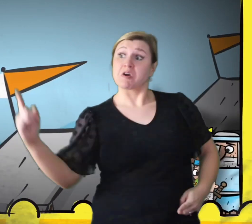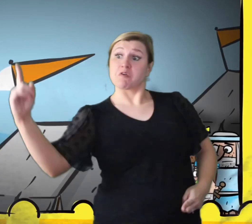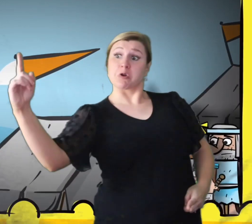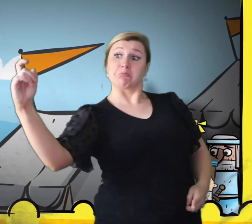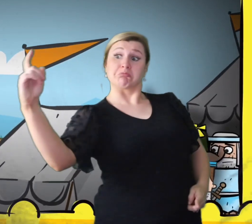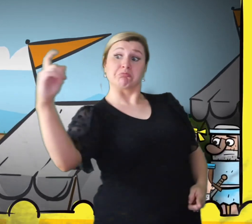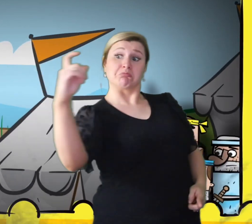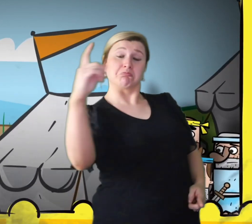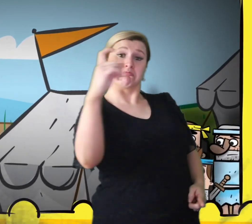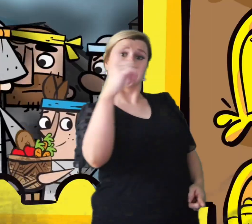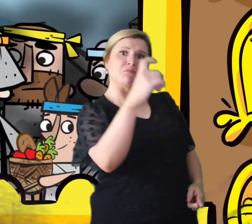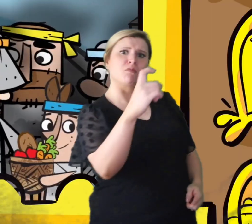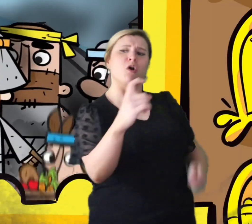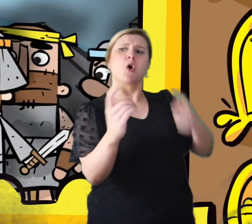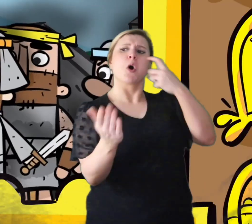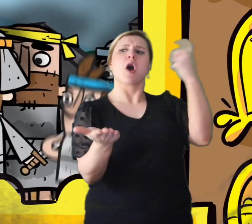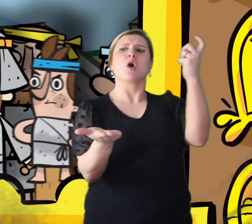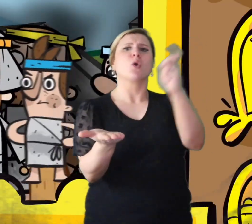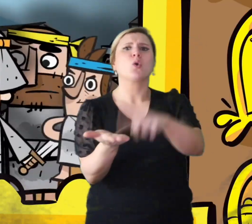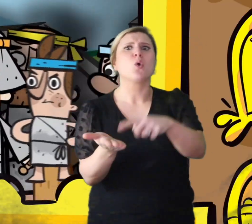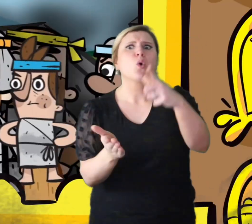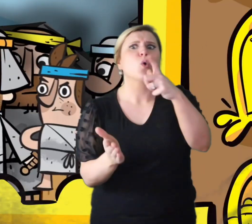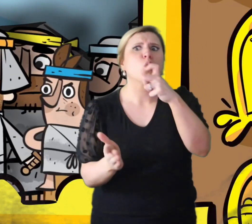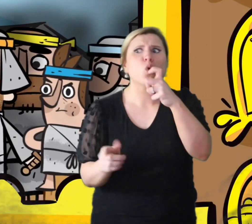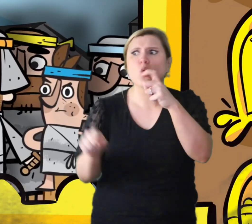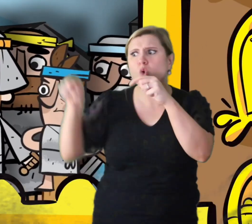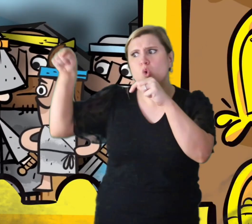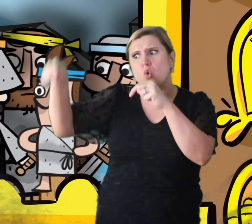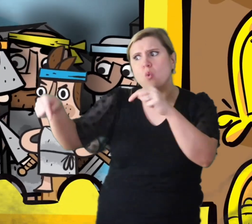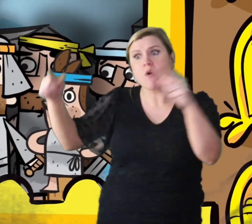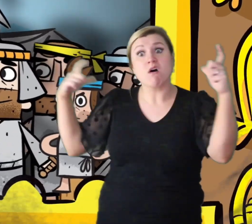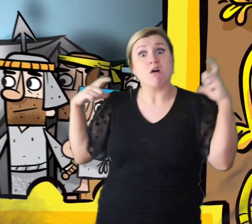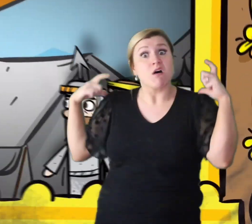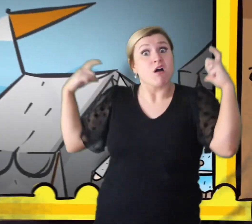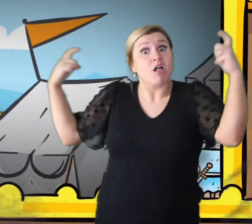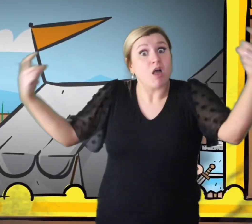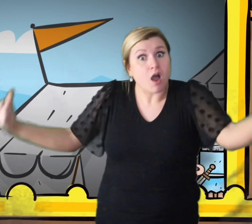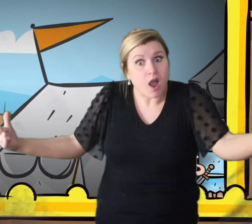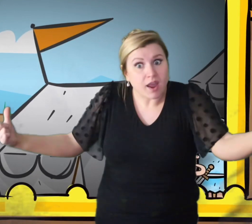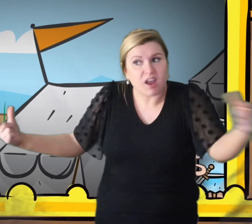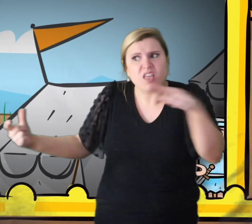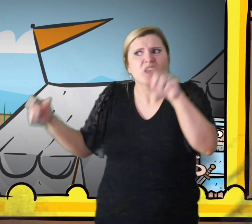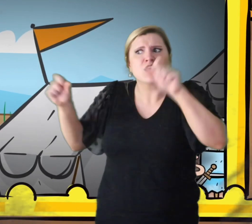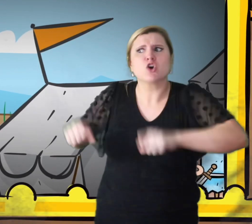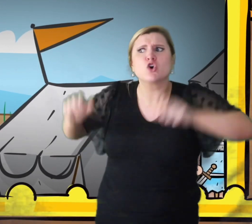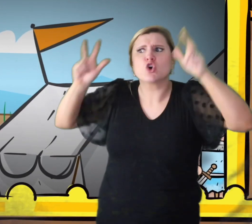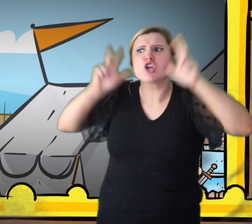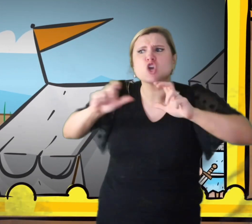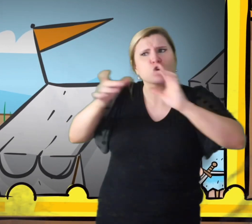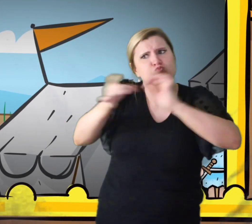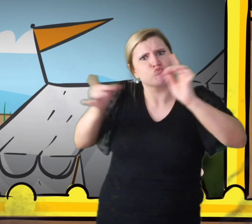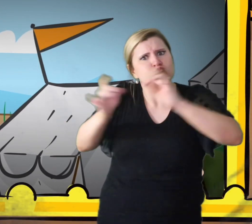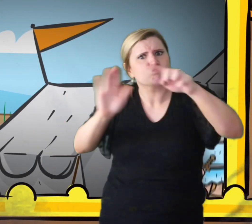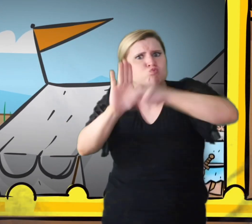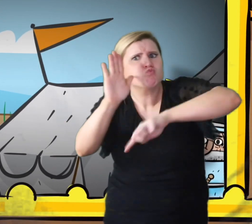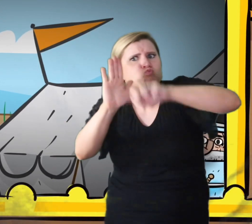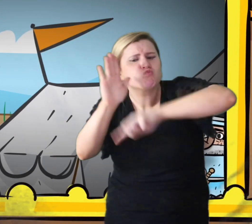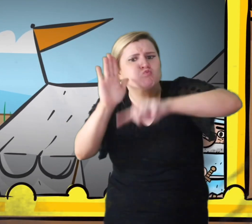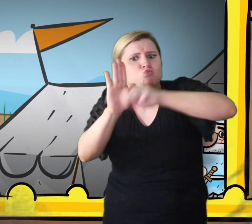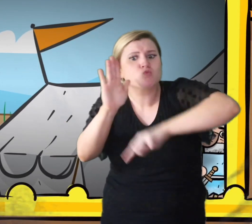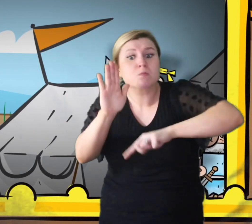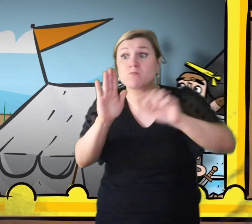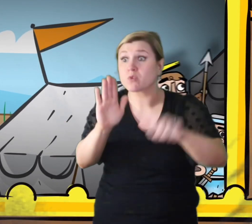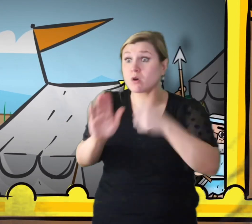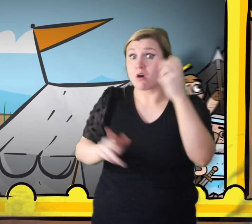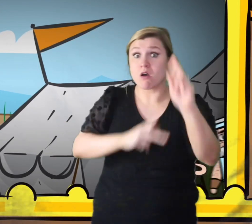taunts to the army of Israel. Whoa, what? As soon as the Israelites saw Goliath, they began to run away in